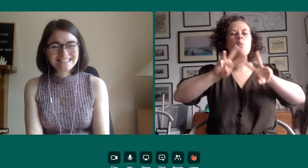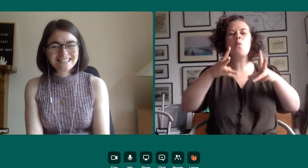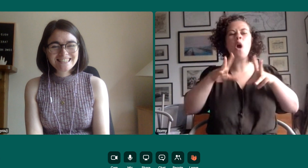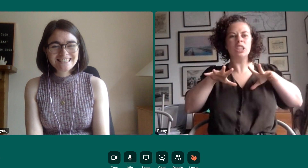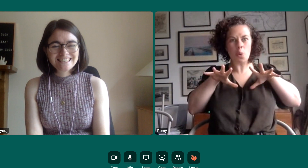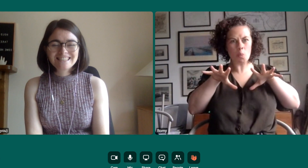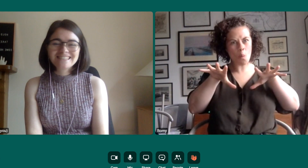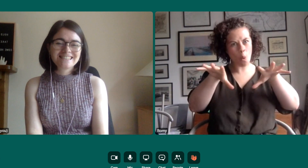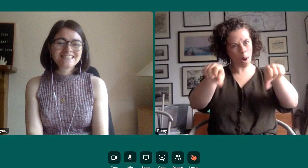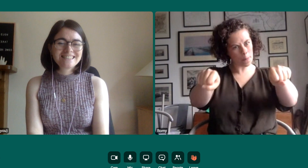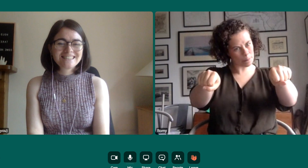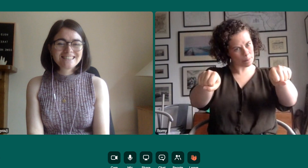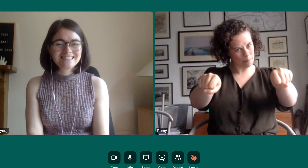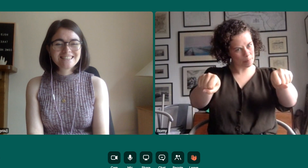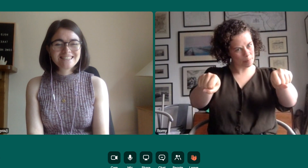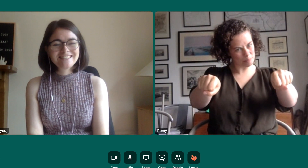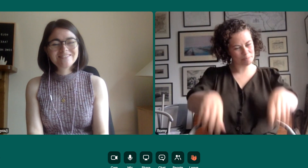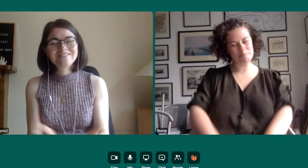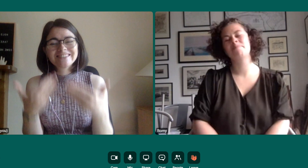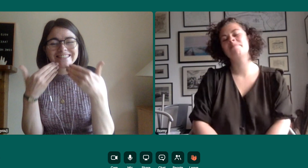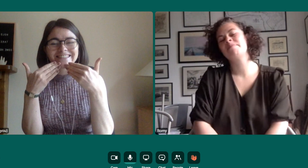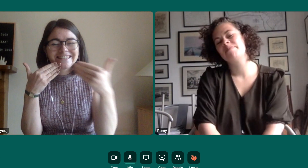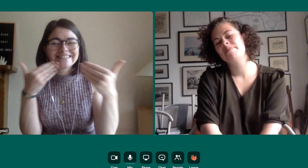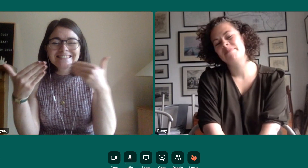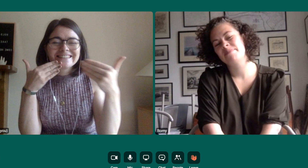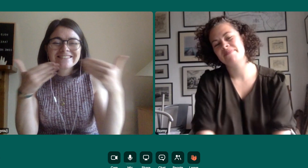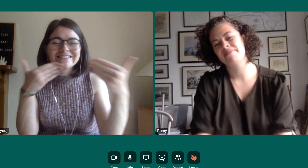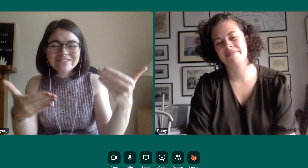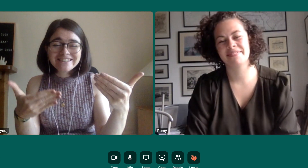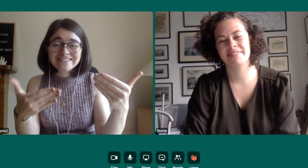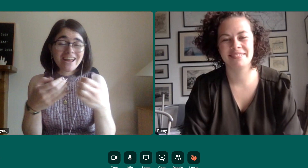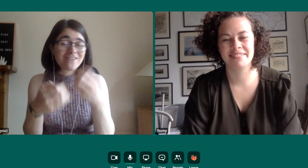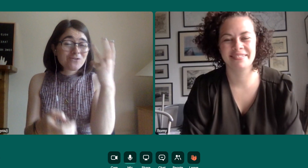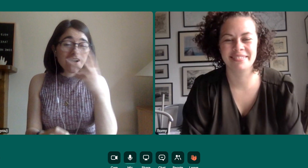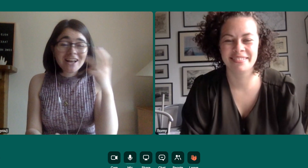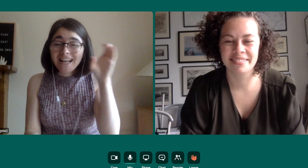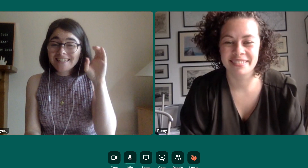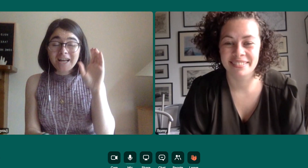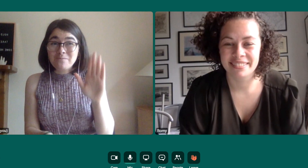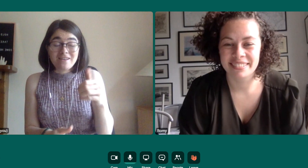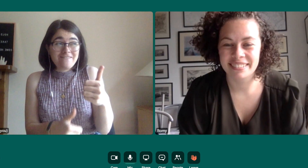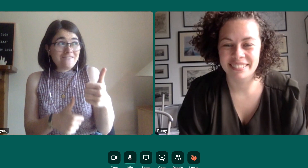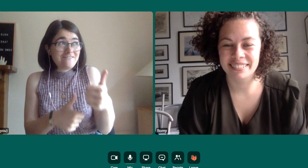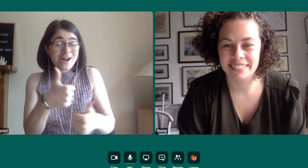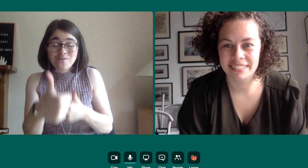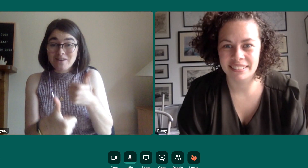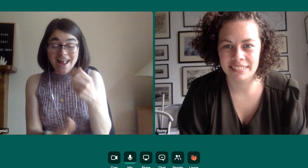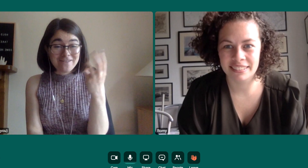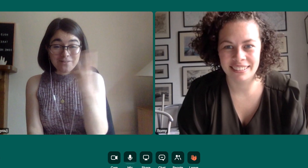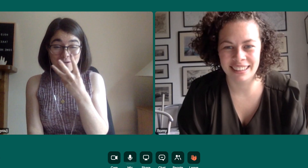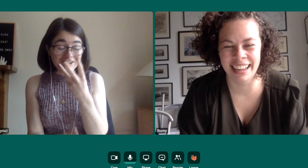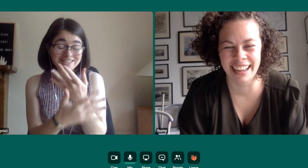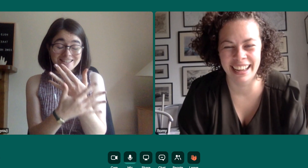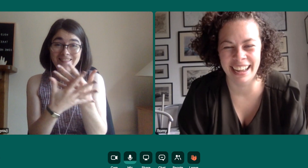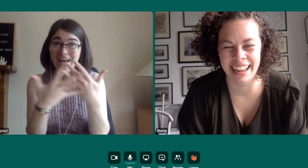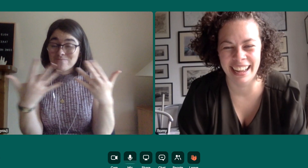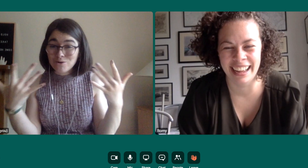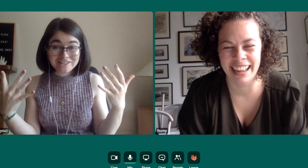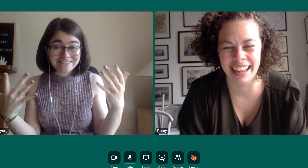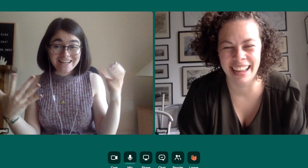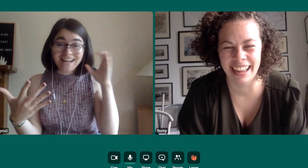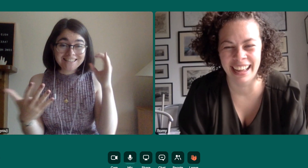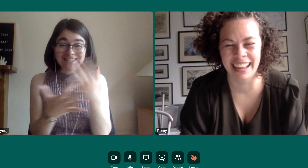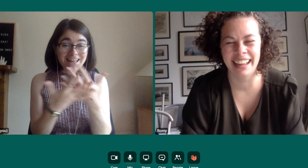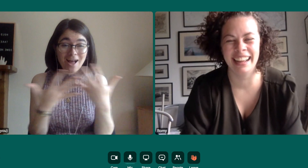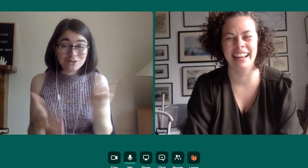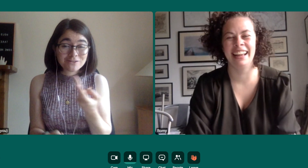watched and listened to us. I mean, fair play if you've watched and listened to that much of us, really. Having had to edit us